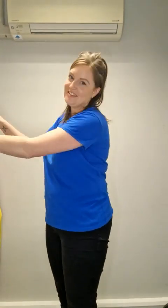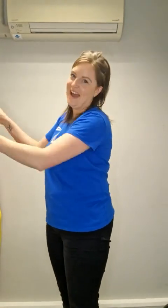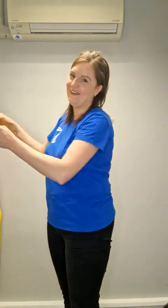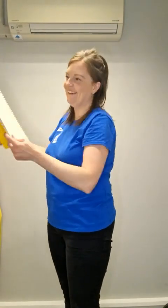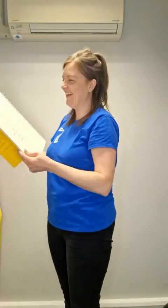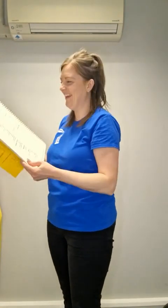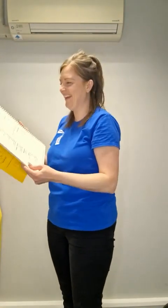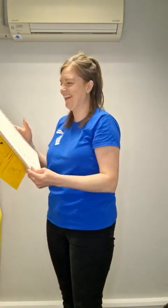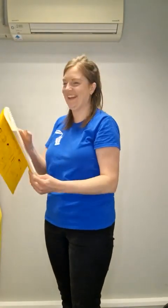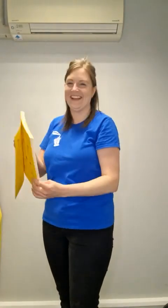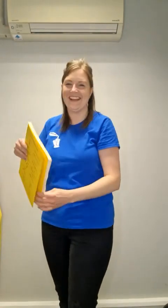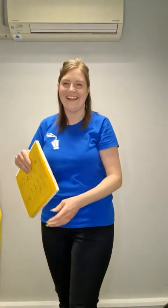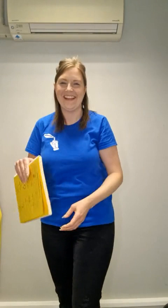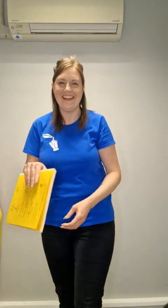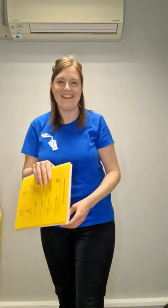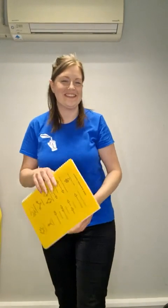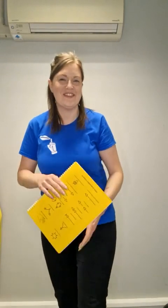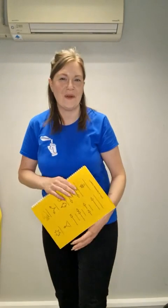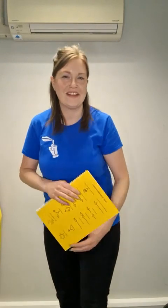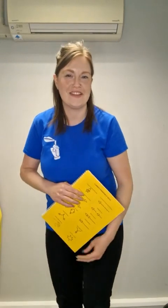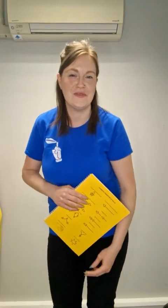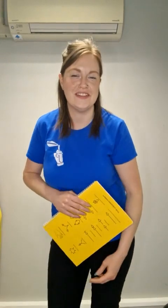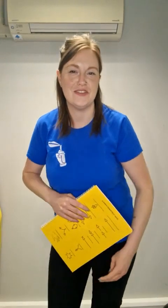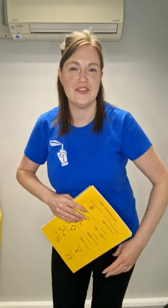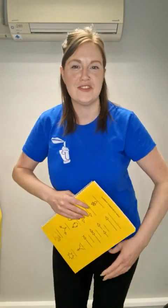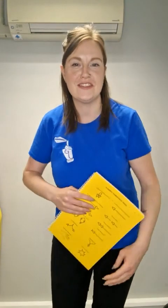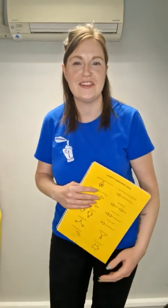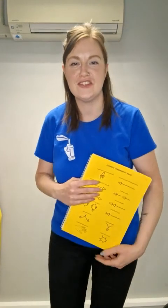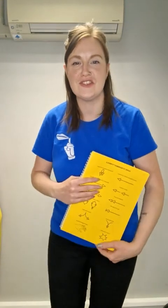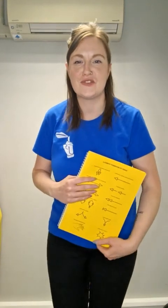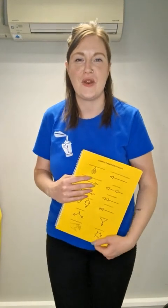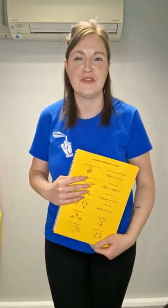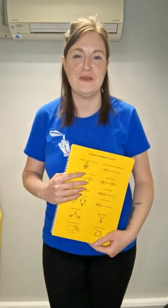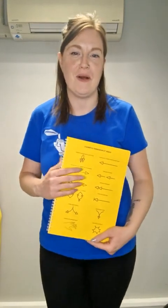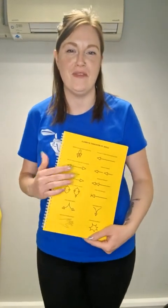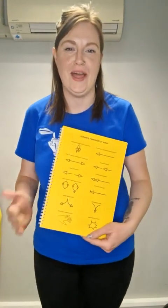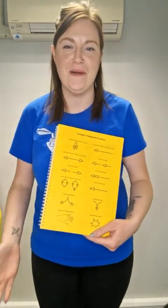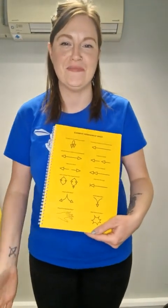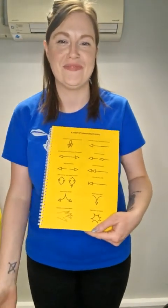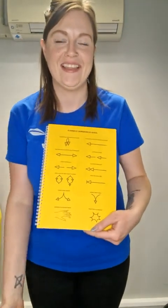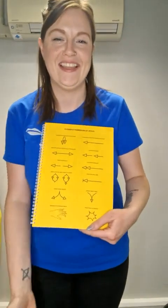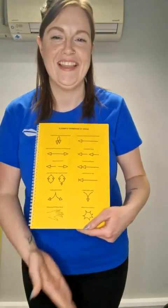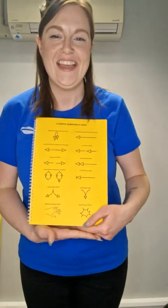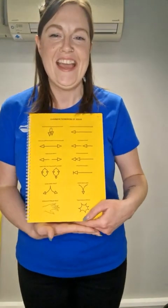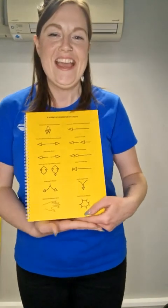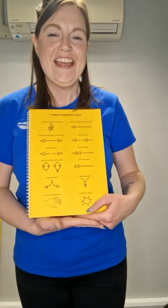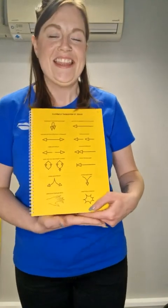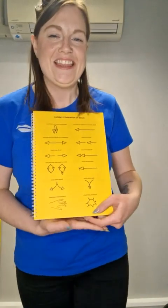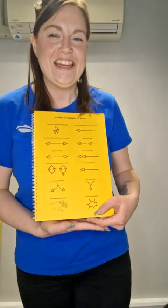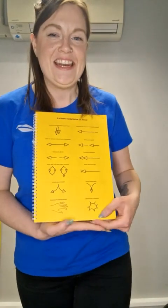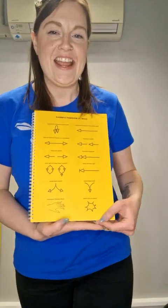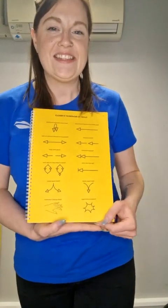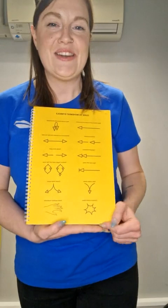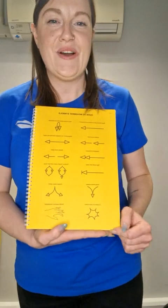now. There's no excuses. She's just grasped you up for that. The next lot of